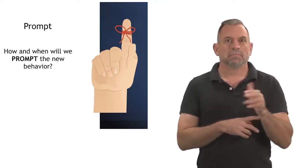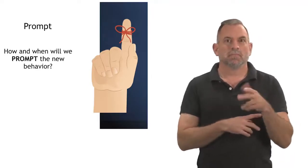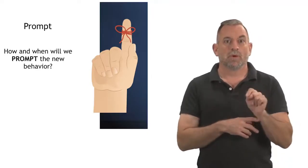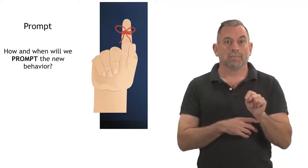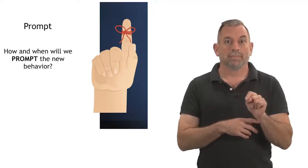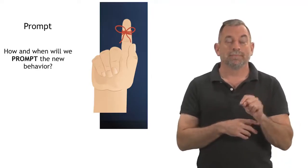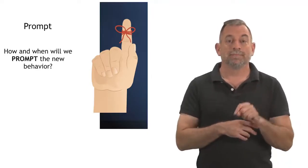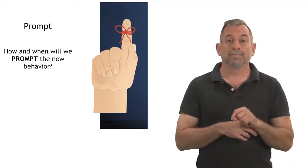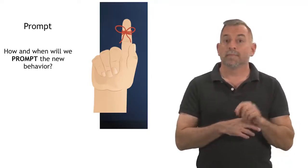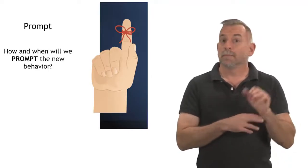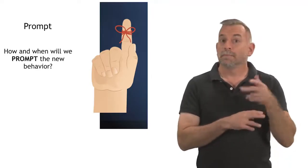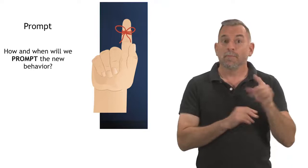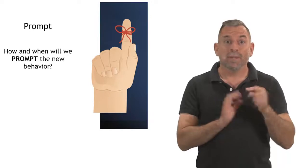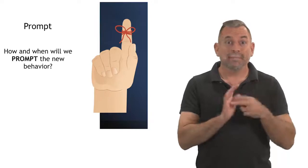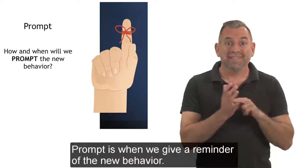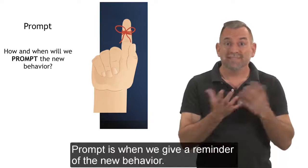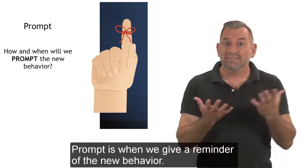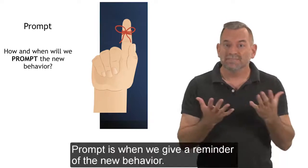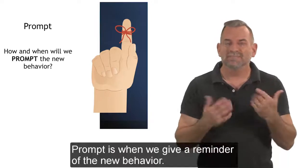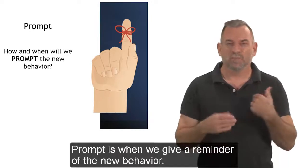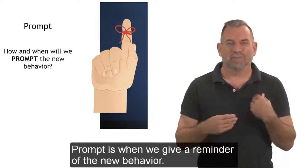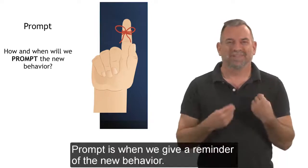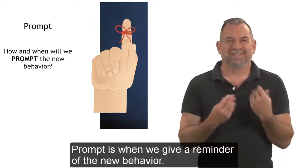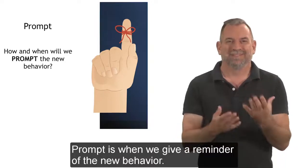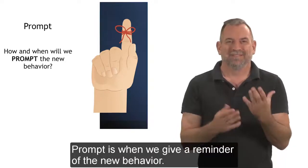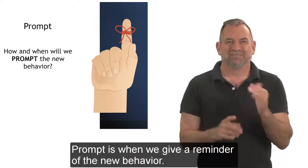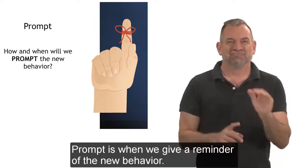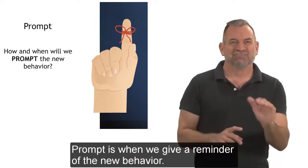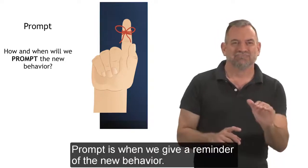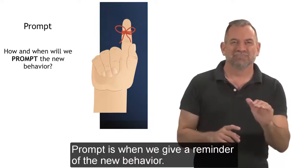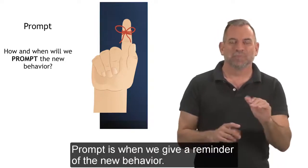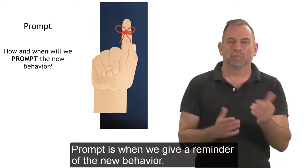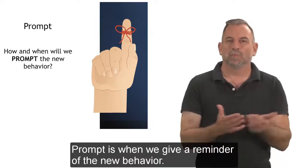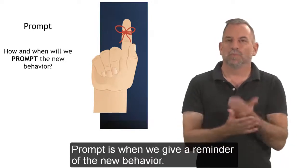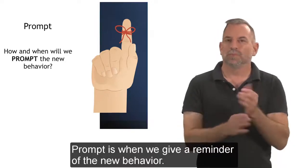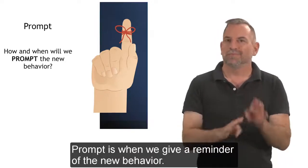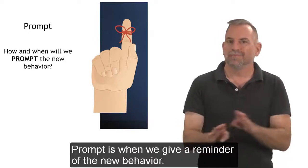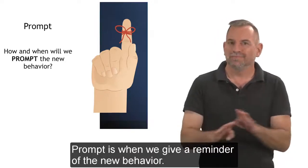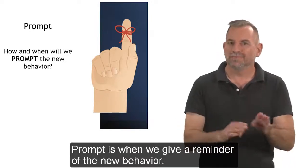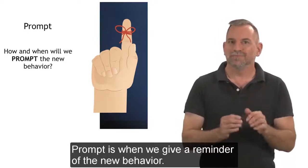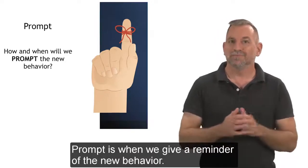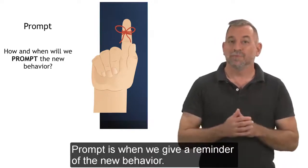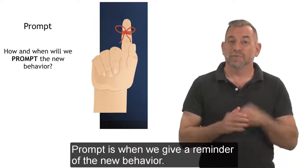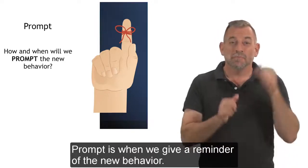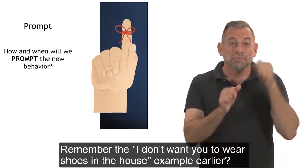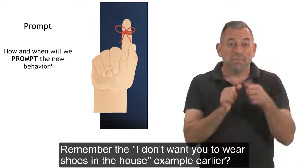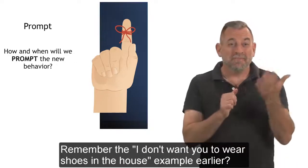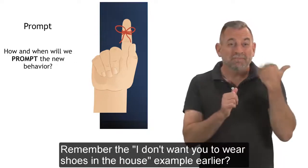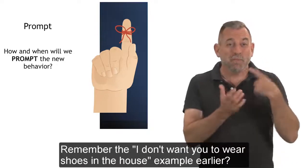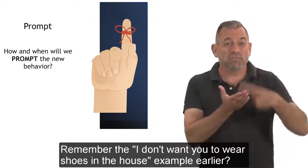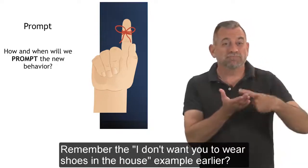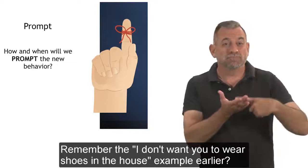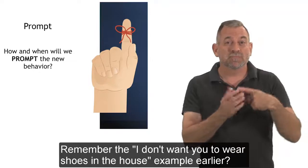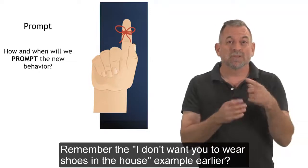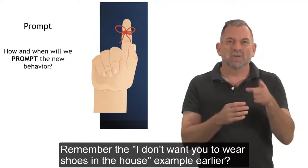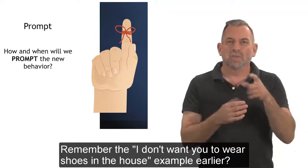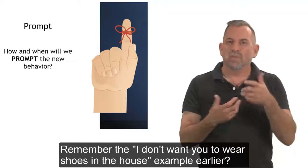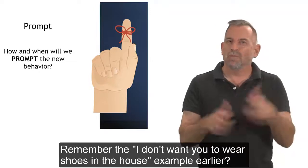Prompt is when we give a reminder of the new behavior. Remember the "I don't want you to wear shoes